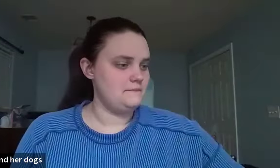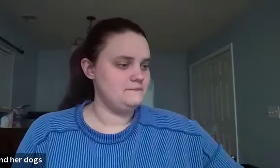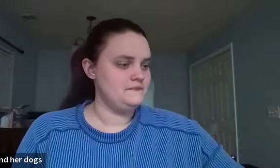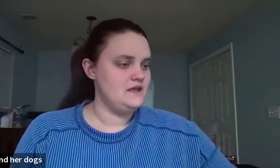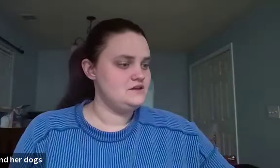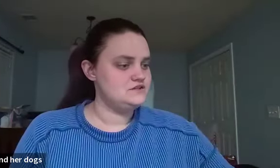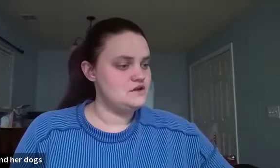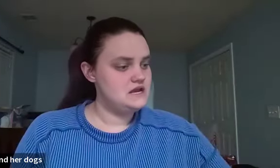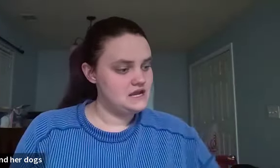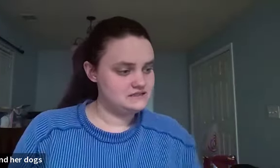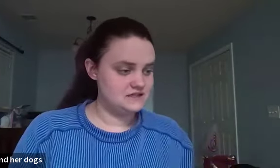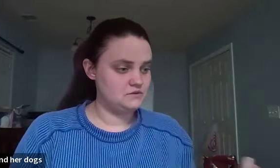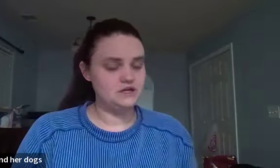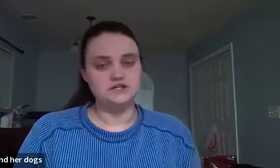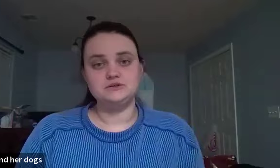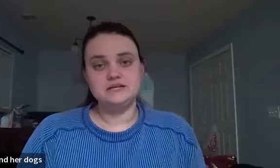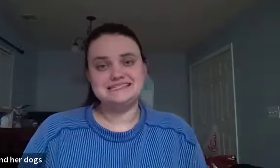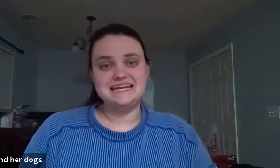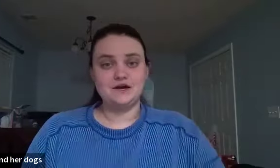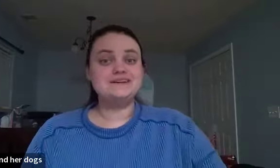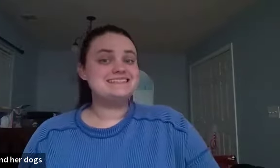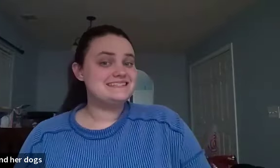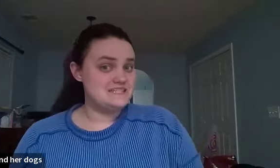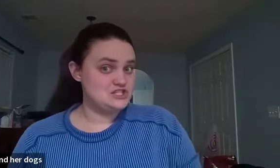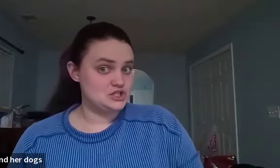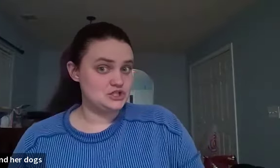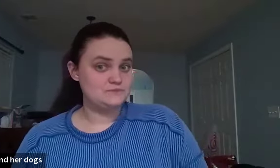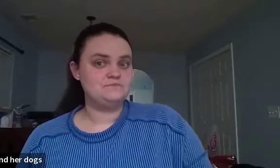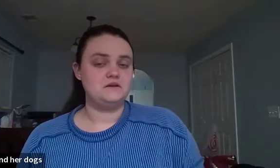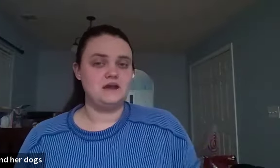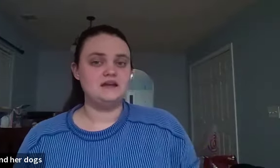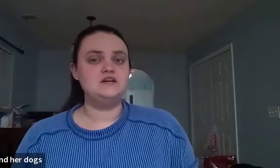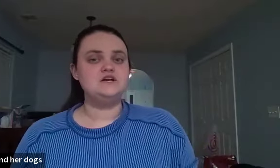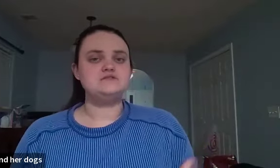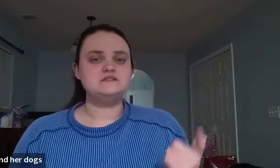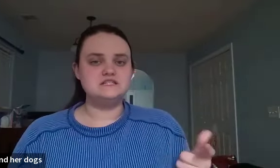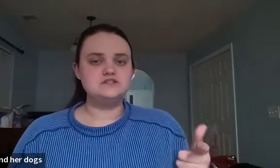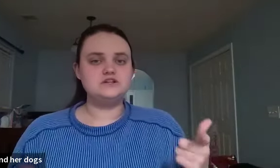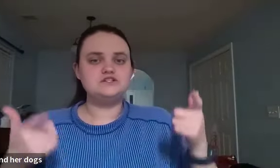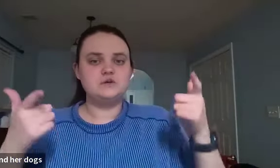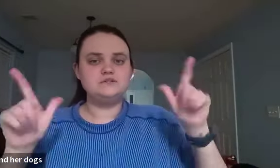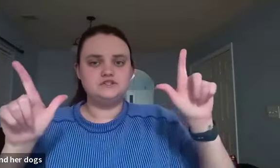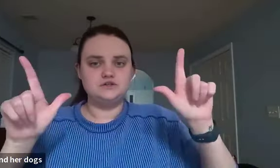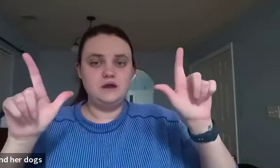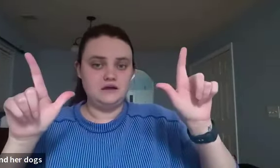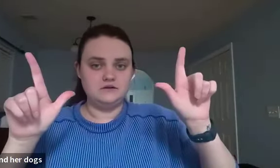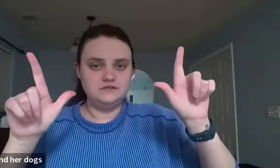Okay. So the next thing we're going to do is now sister. Okay. So sister is going to start with 2